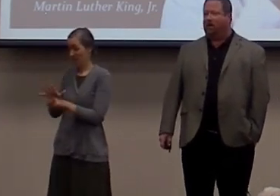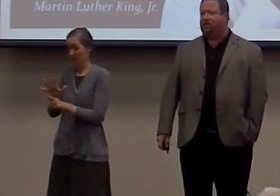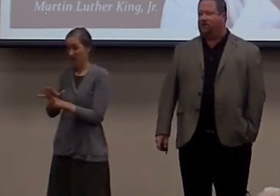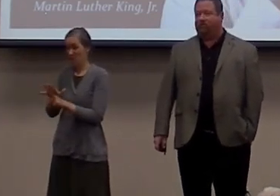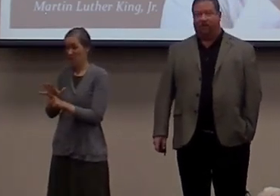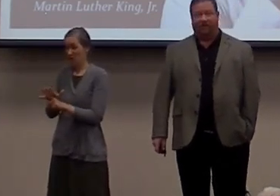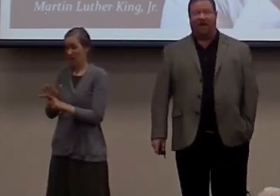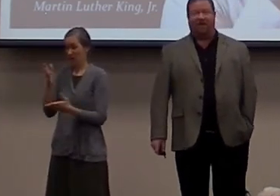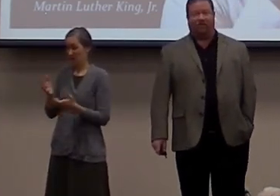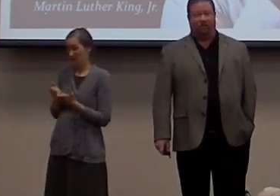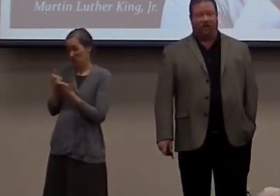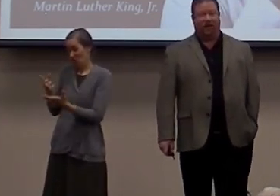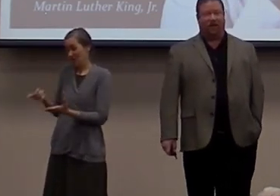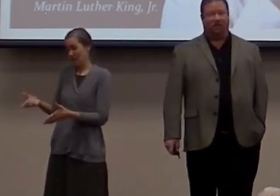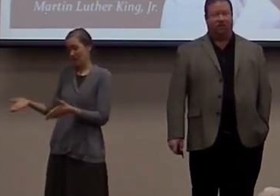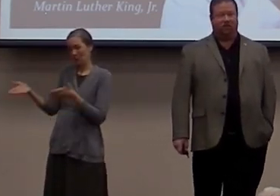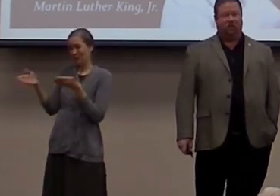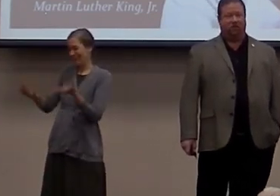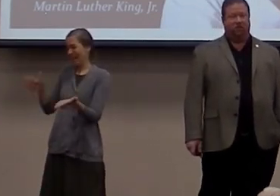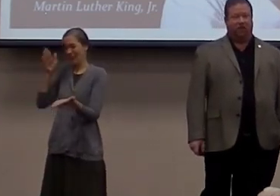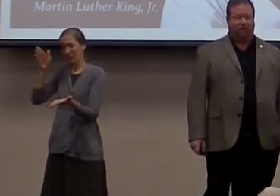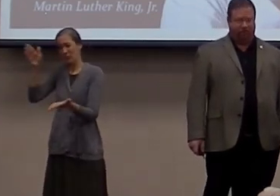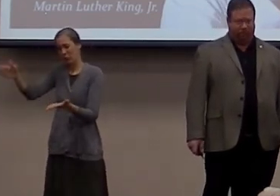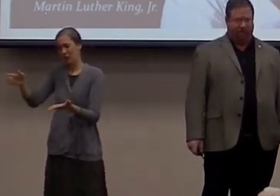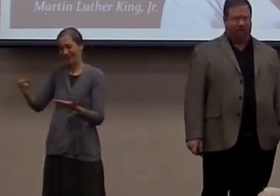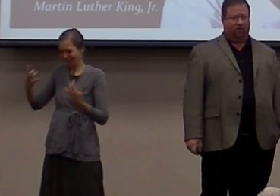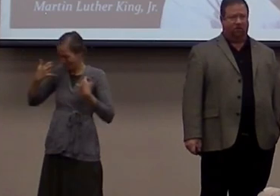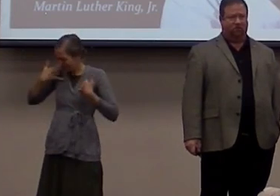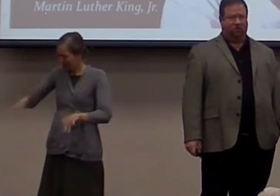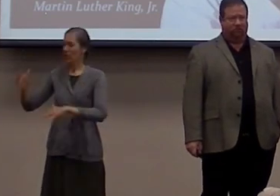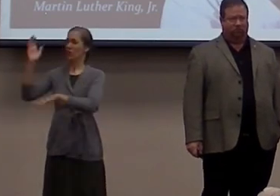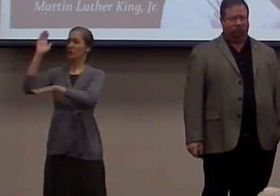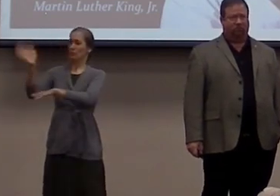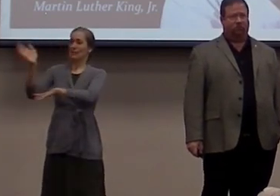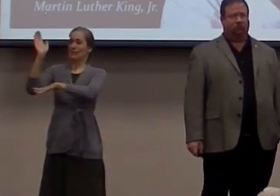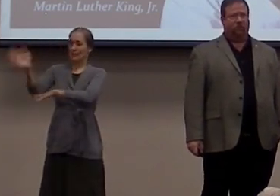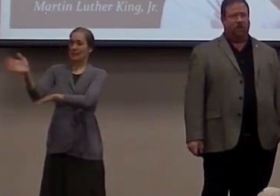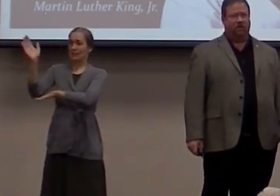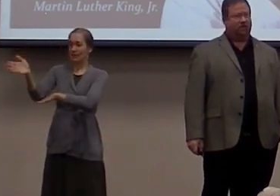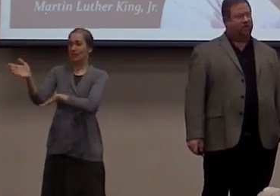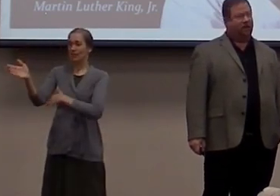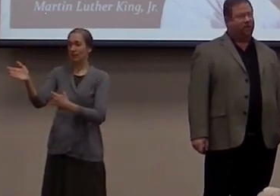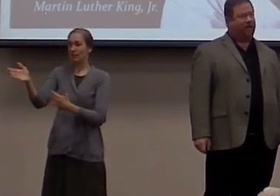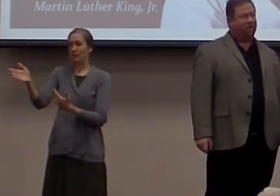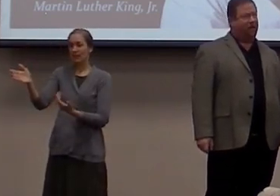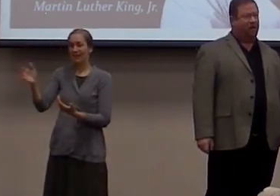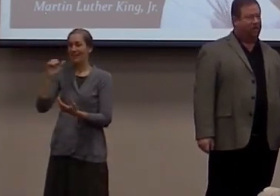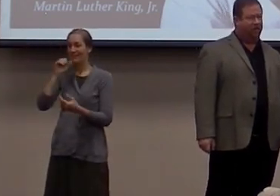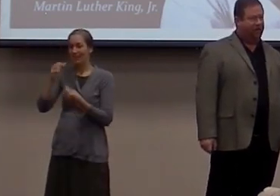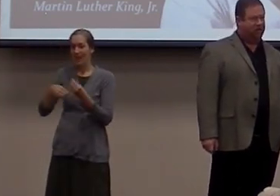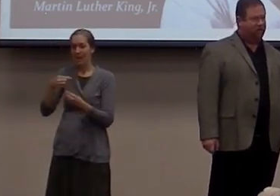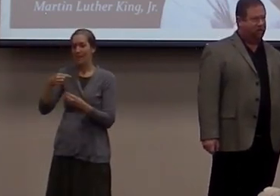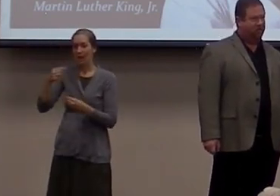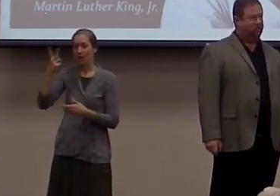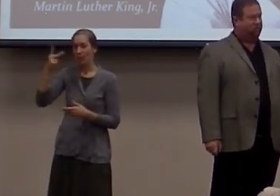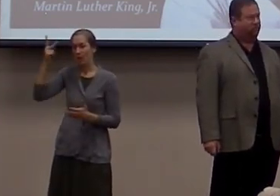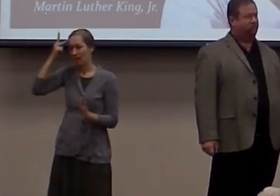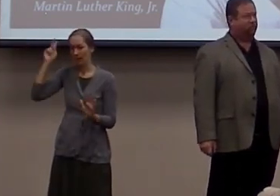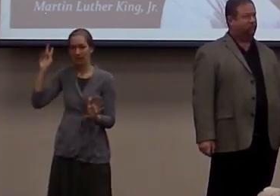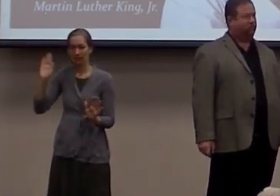might cause him to die someday, he would speak. This is not about politics.